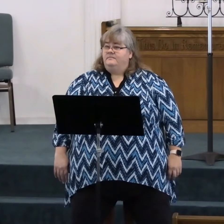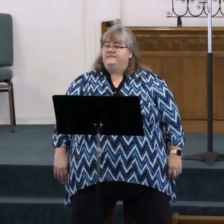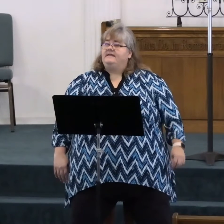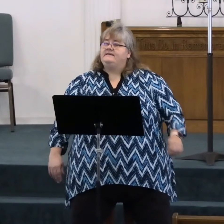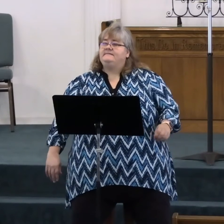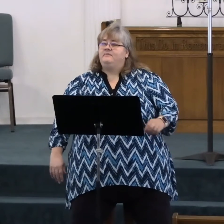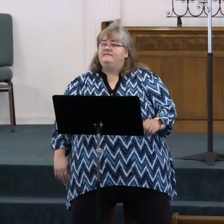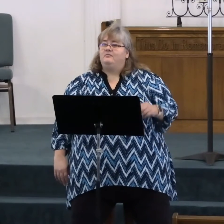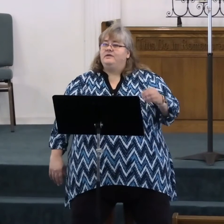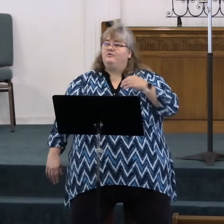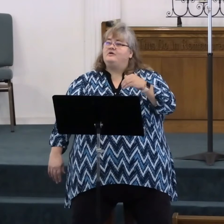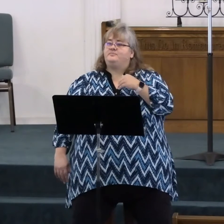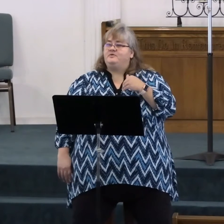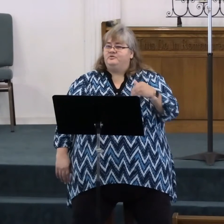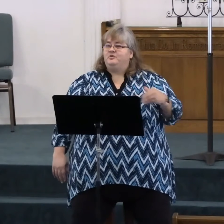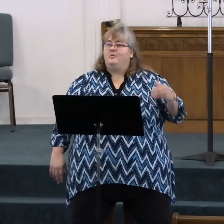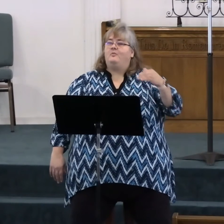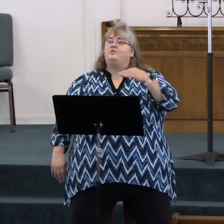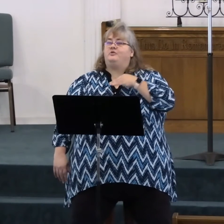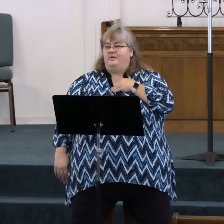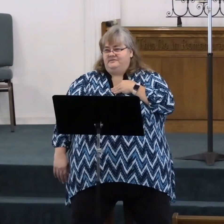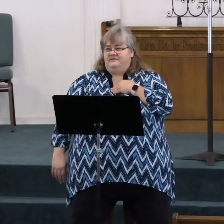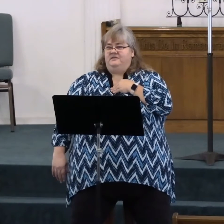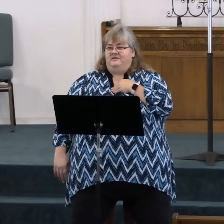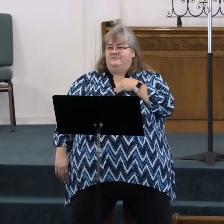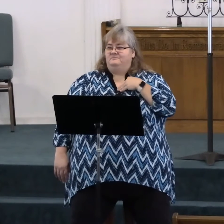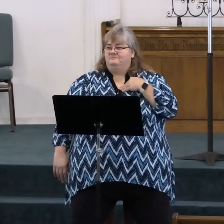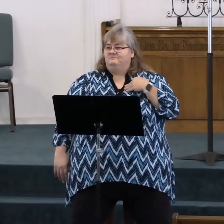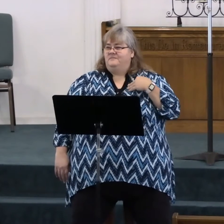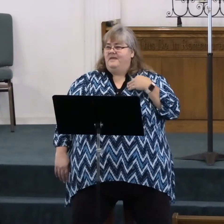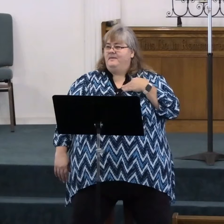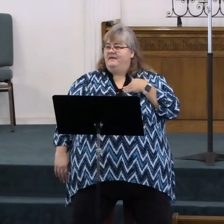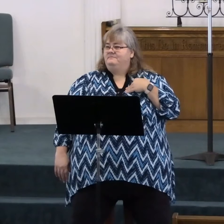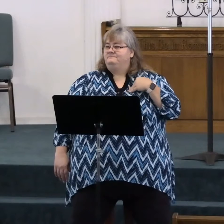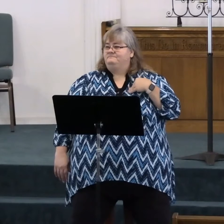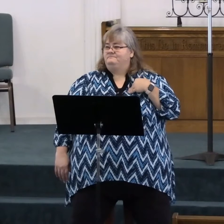But that doesn't mean that we are not supposed to do what we're supposed to do. Amen?